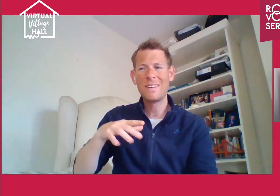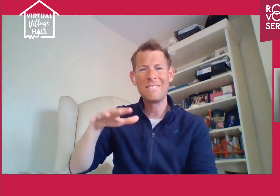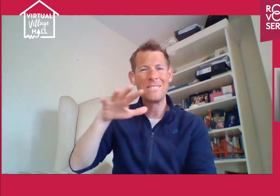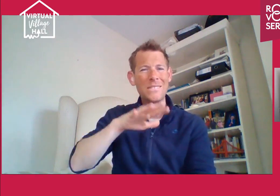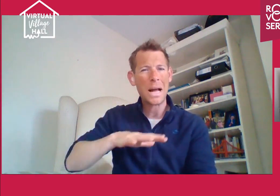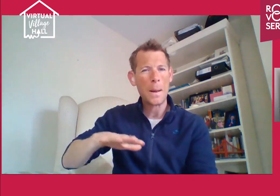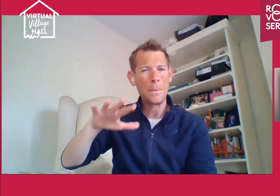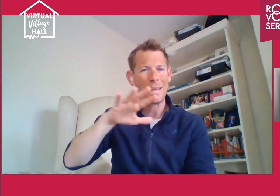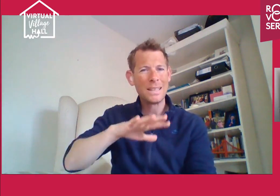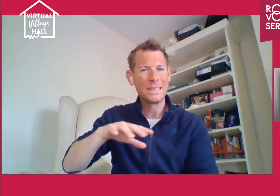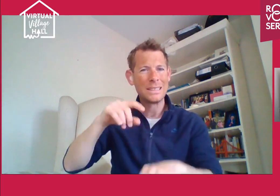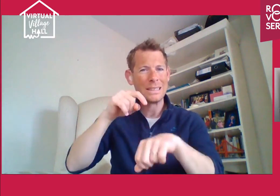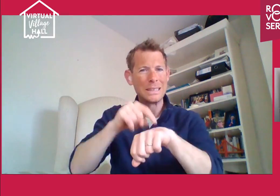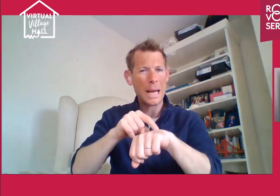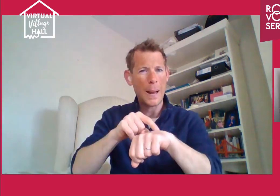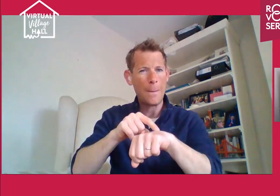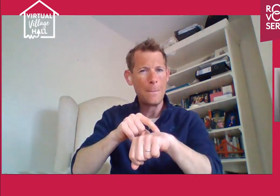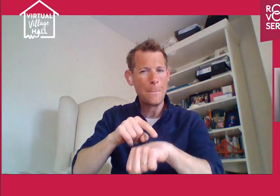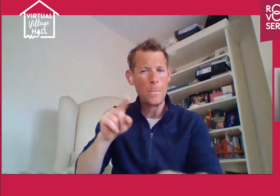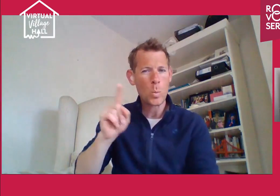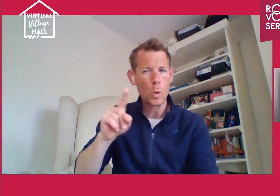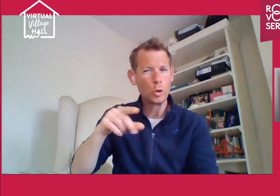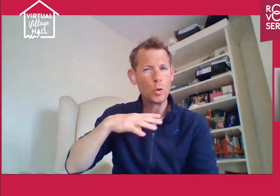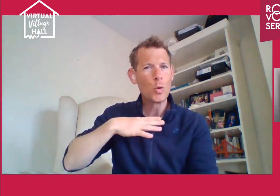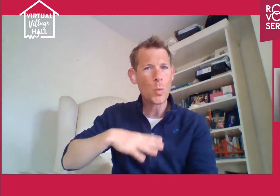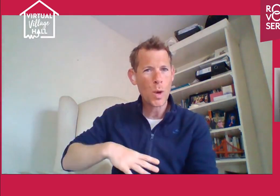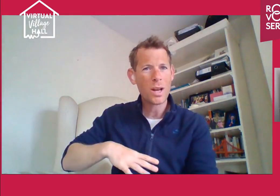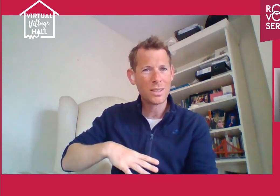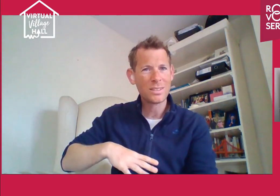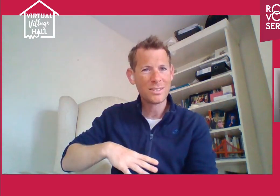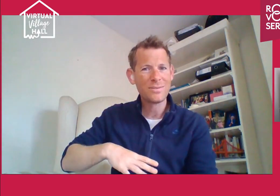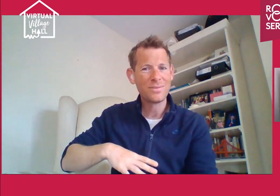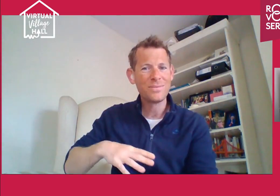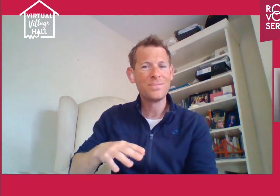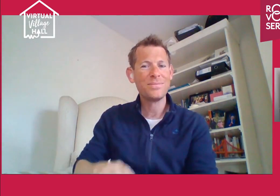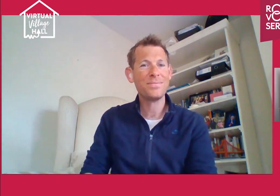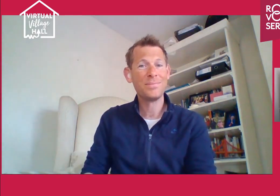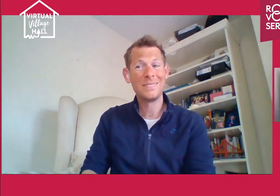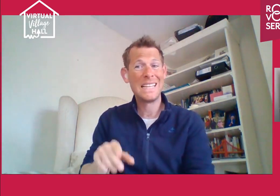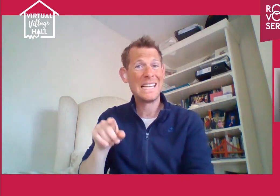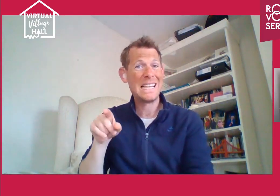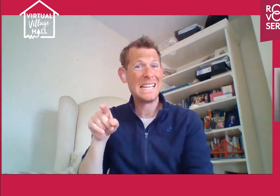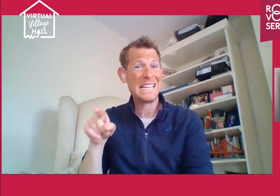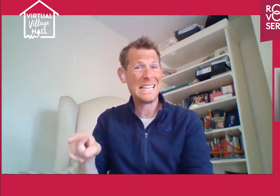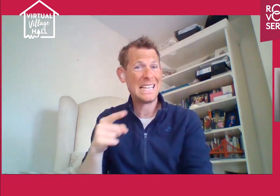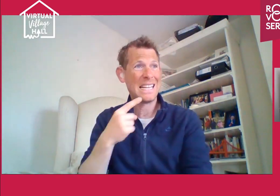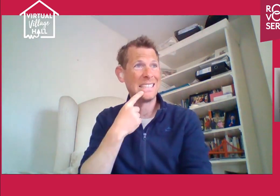And I asked him a question. What sort of family time do you want?